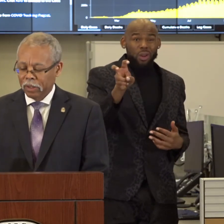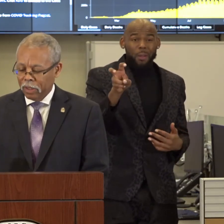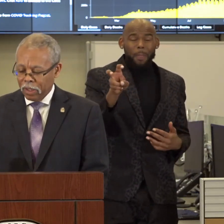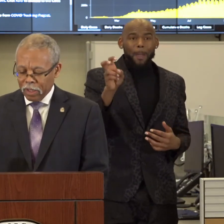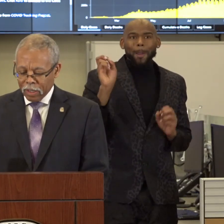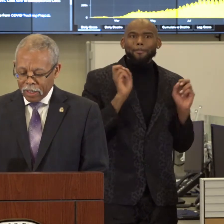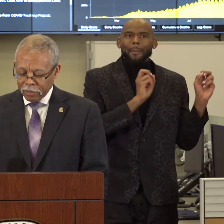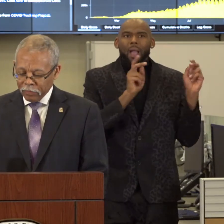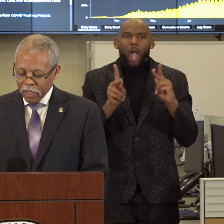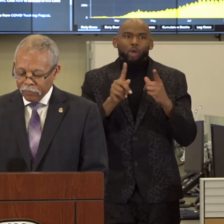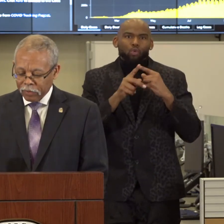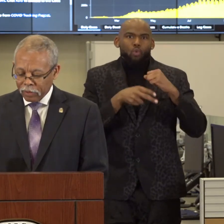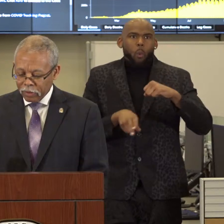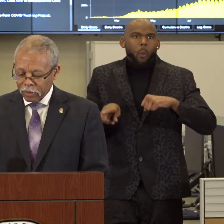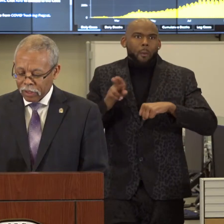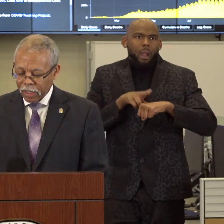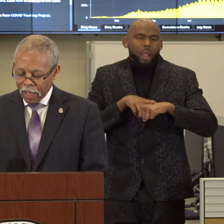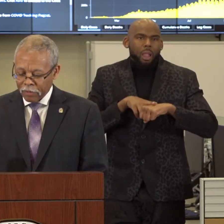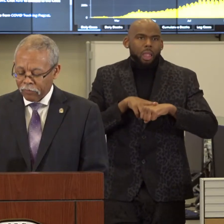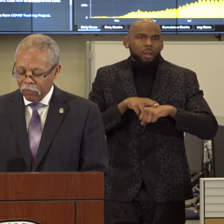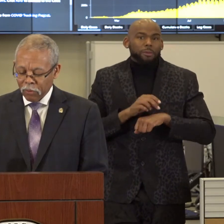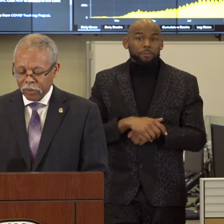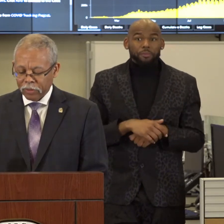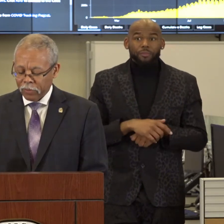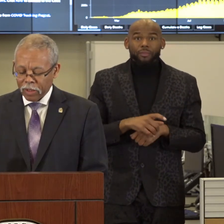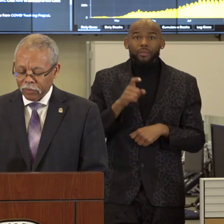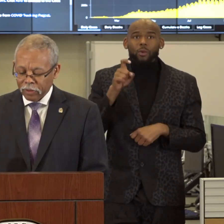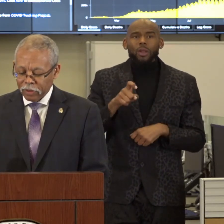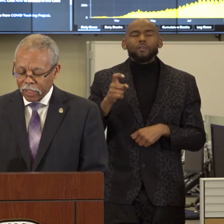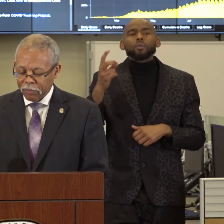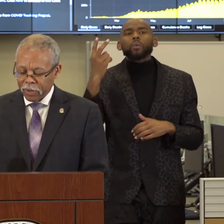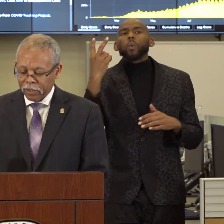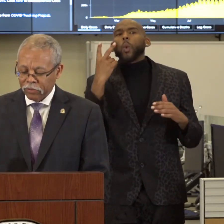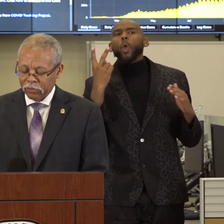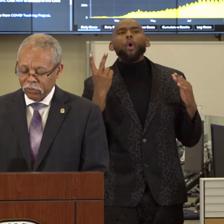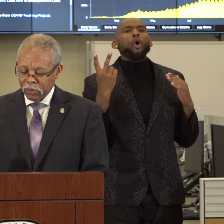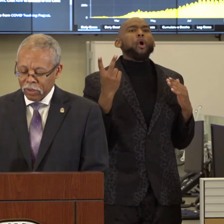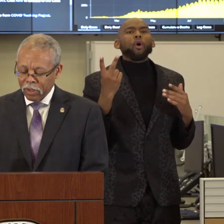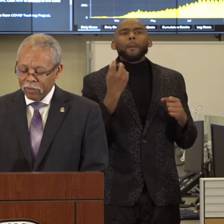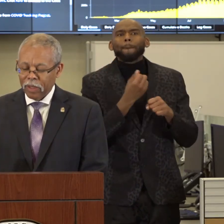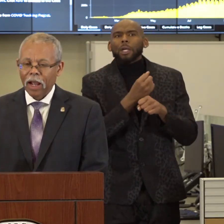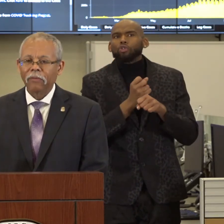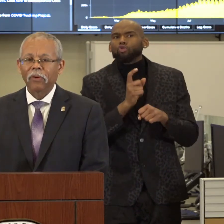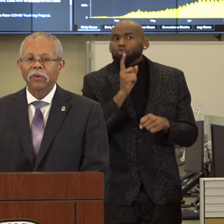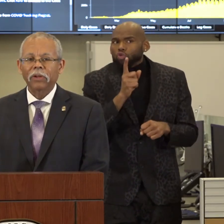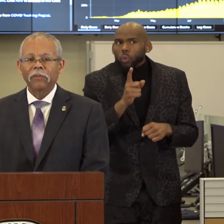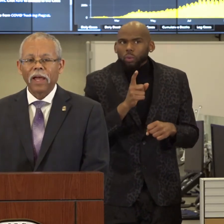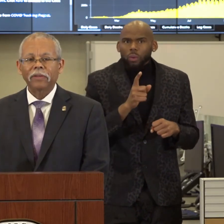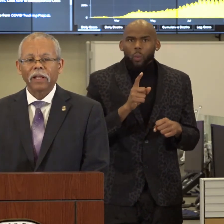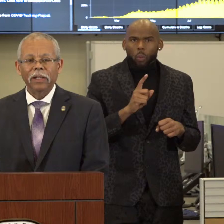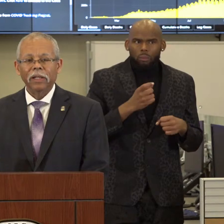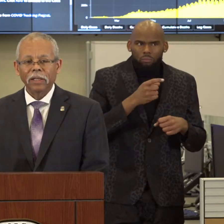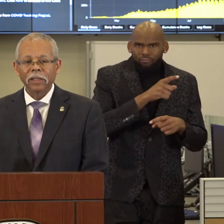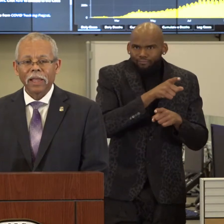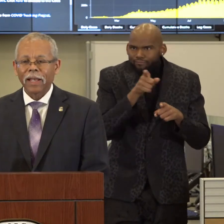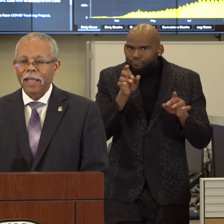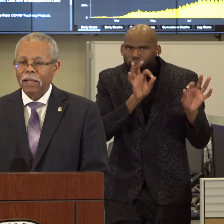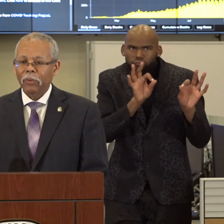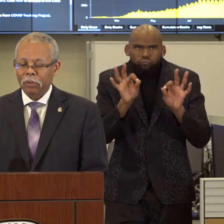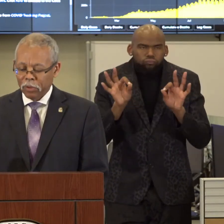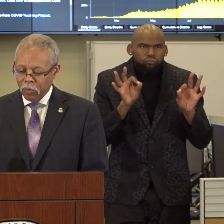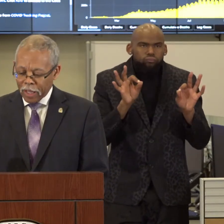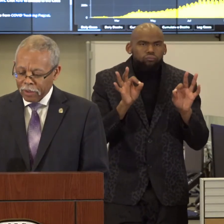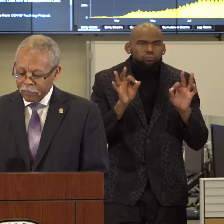normalcy. And we have to look at forward. We have to look at making sure that our folks are vaccinated in